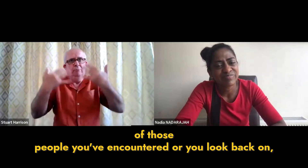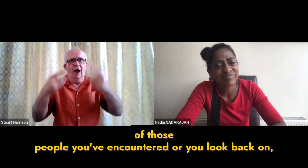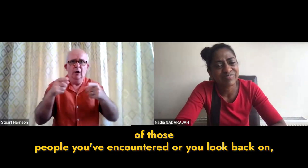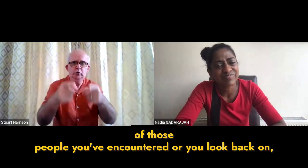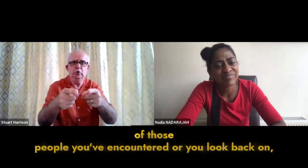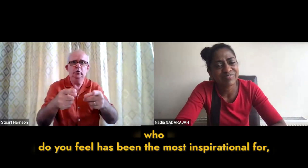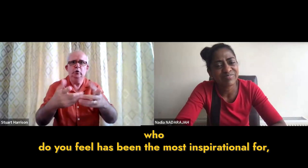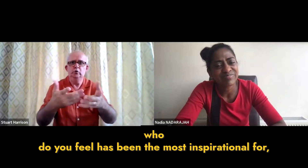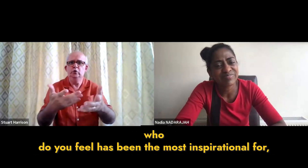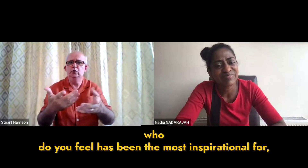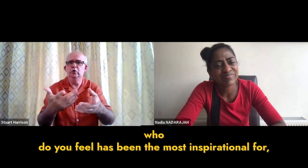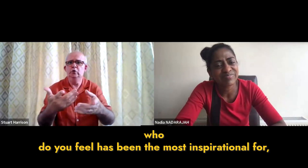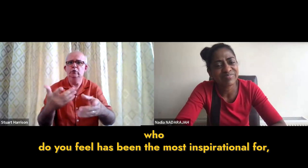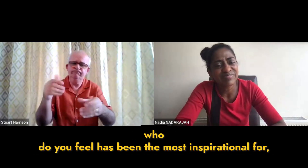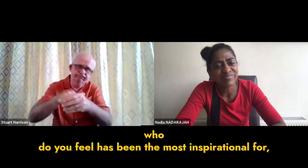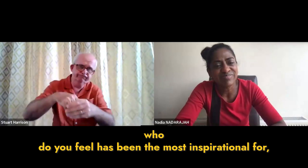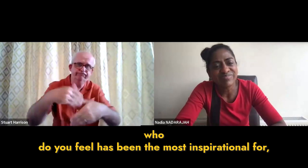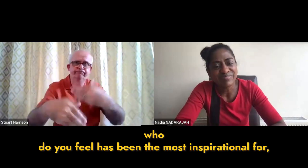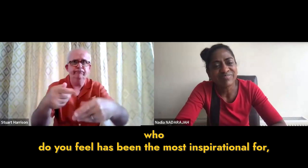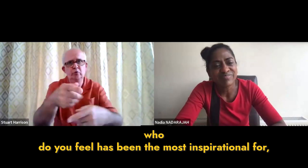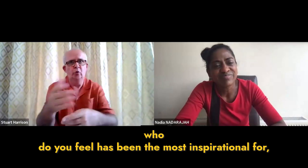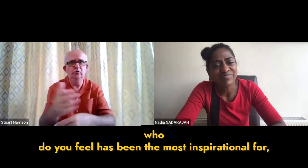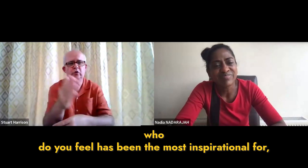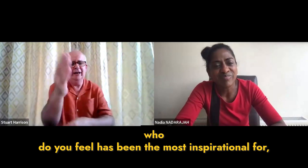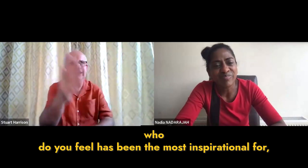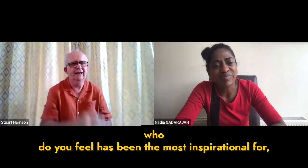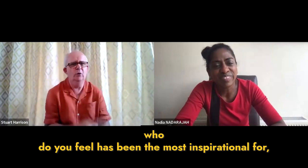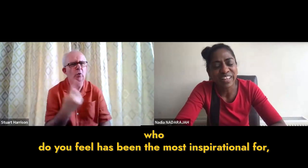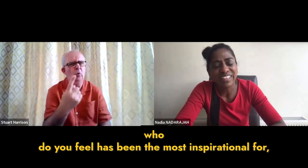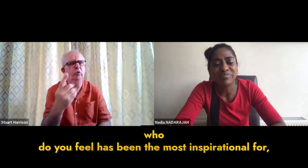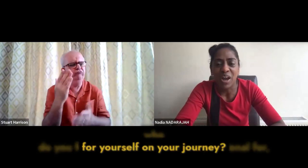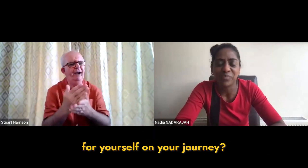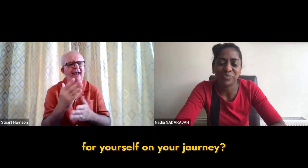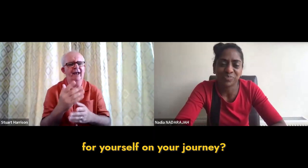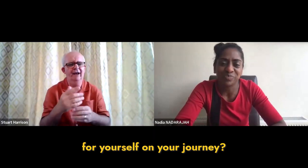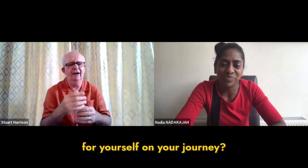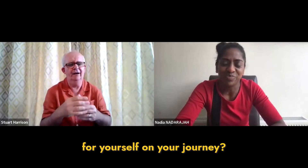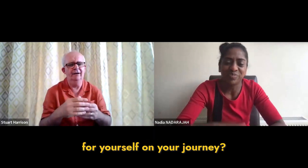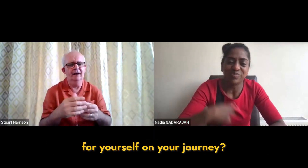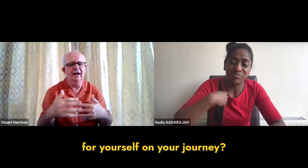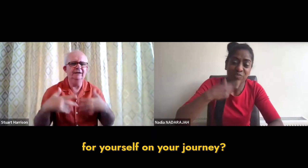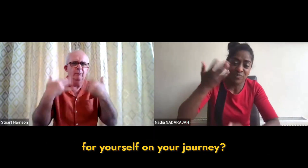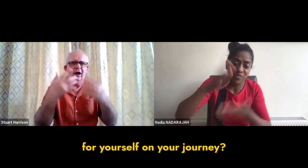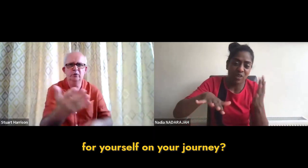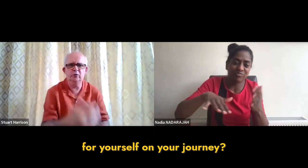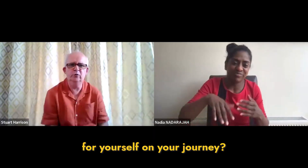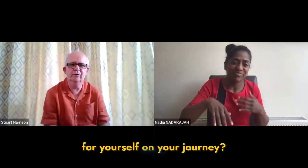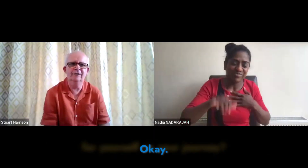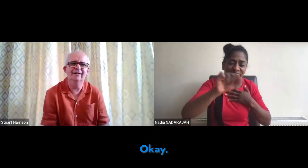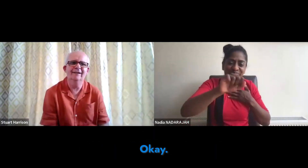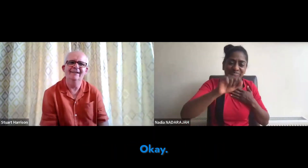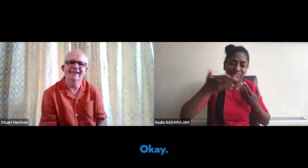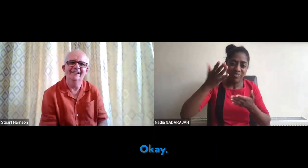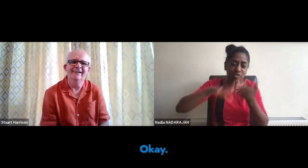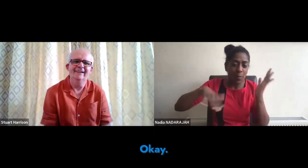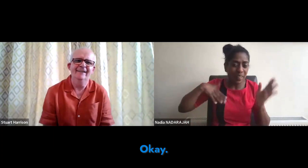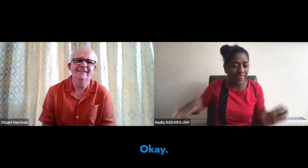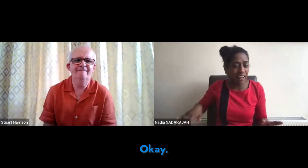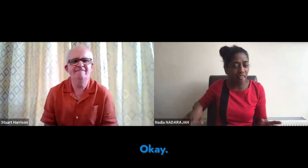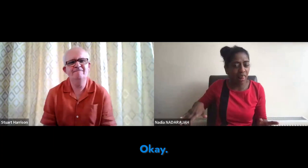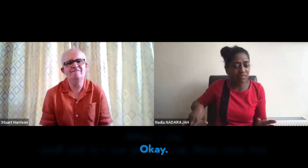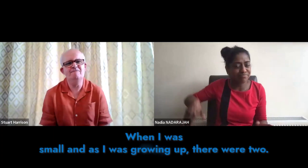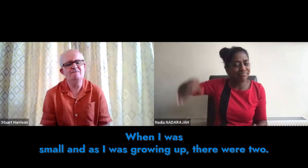or you look back on, who do you feel has been the most inspirational for yourself on your journey?